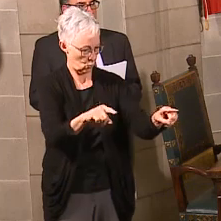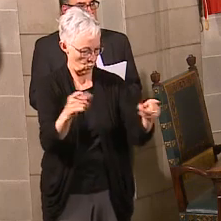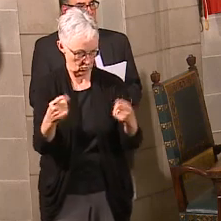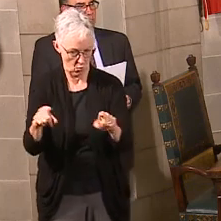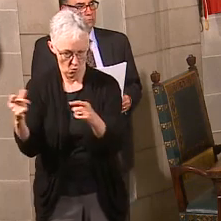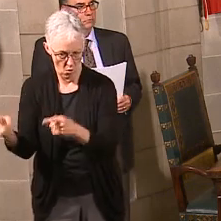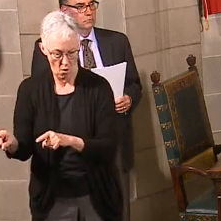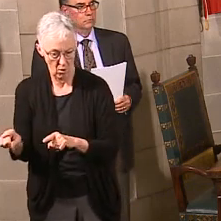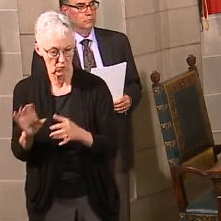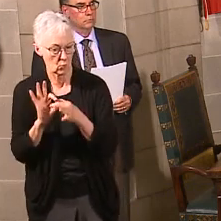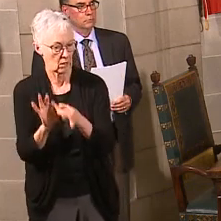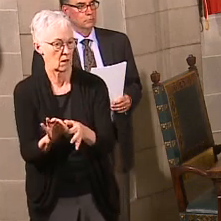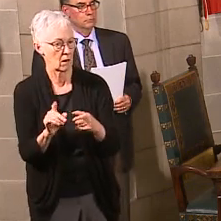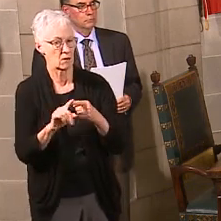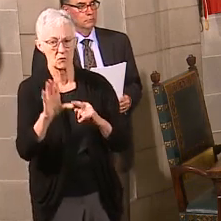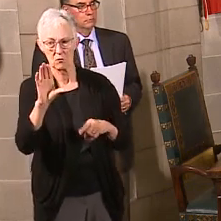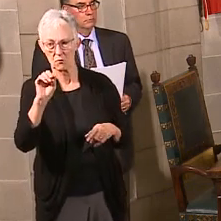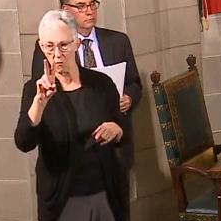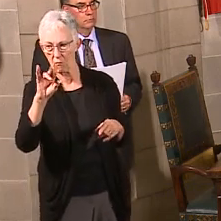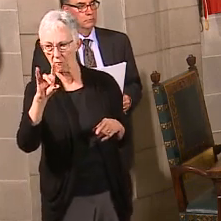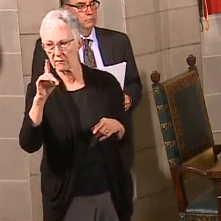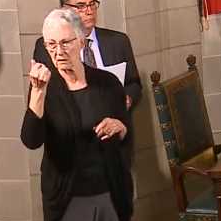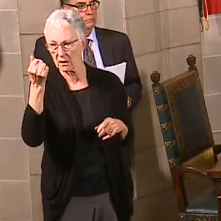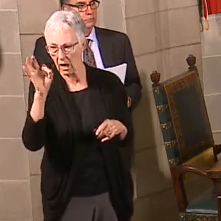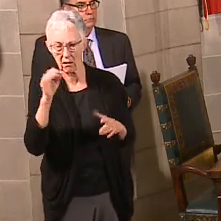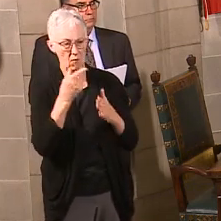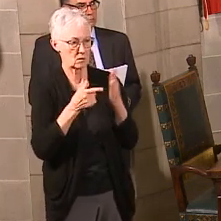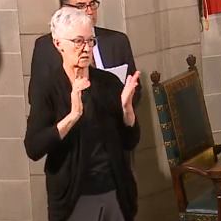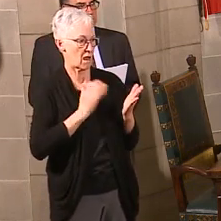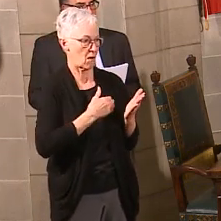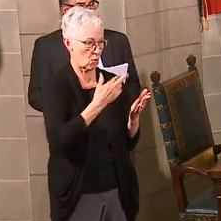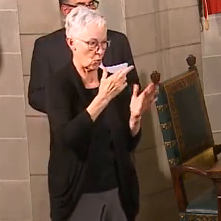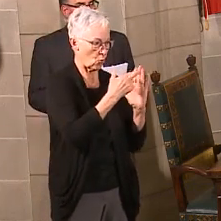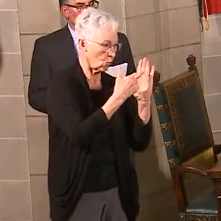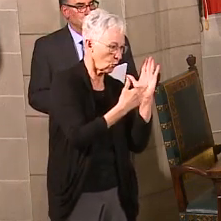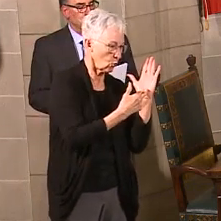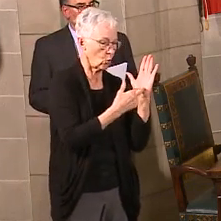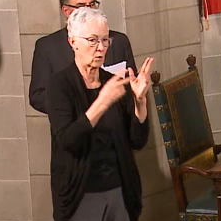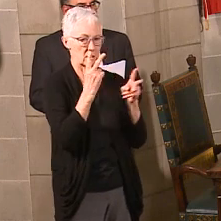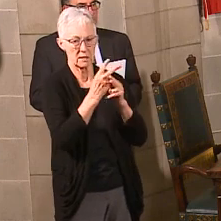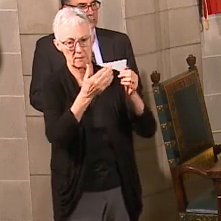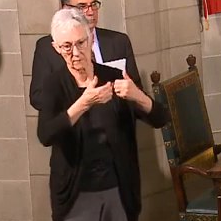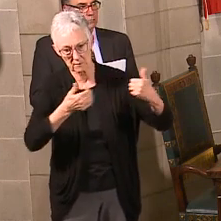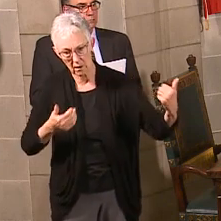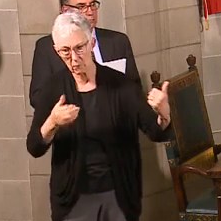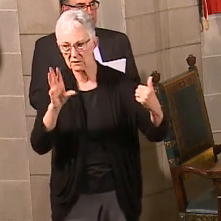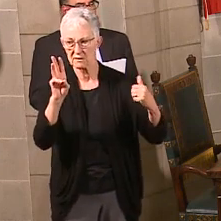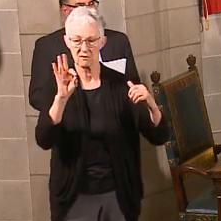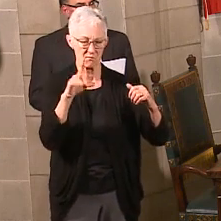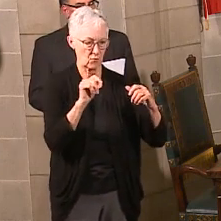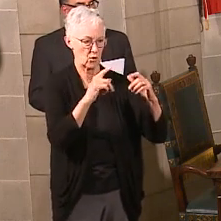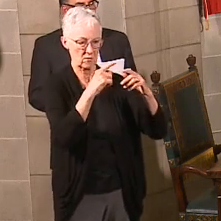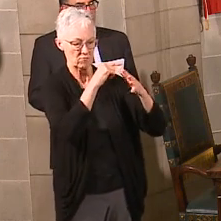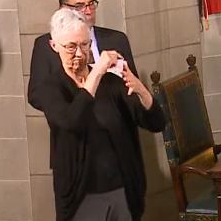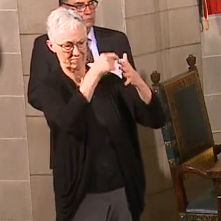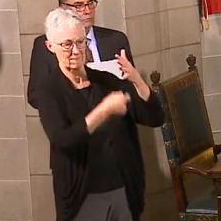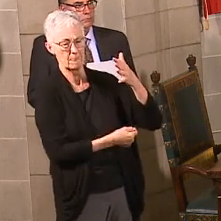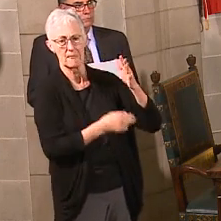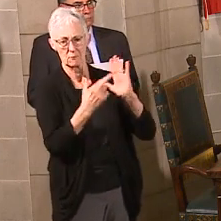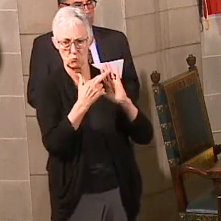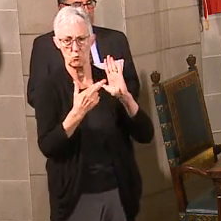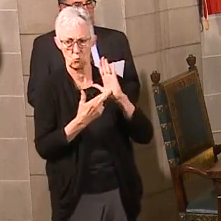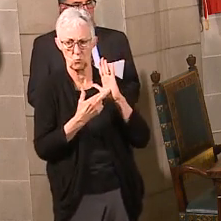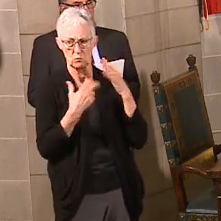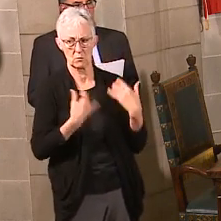distancing guidelines are and that sort of thing. And, you know, again, just really trying to educate people on the non-pharmaceutical interventions, those NPIs that